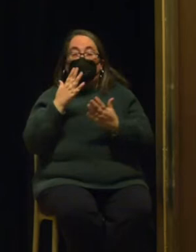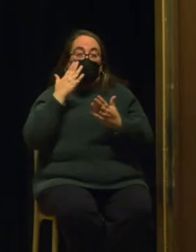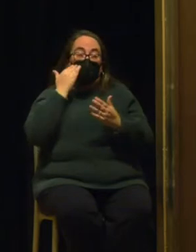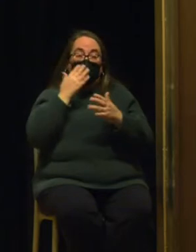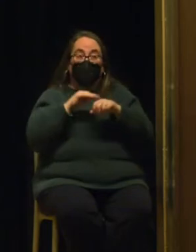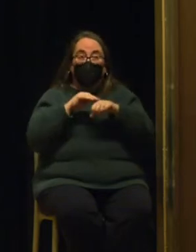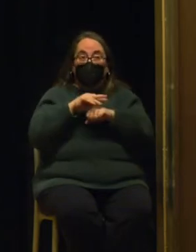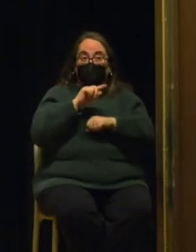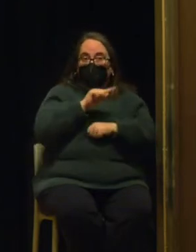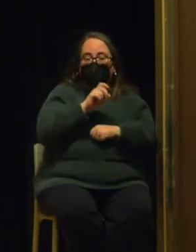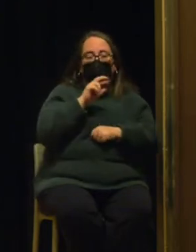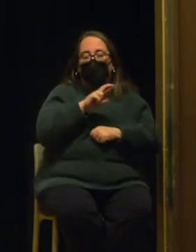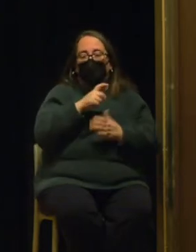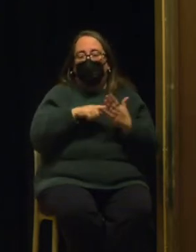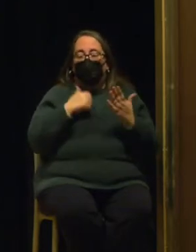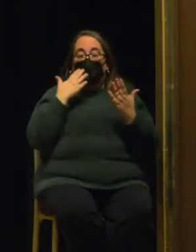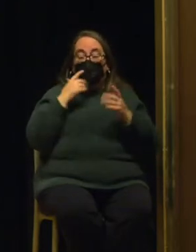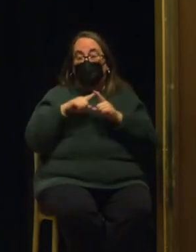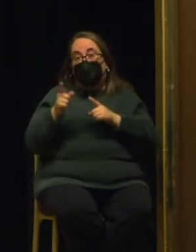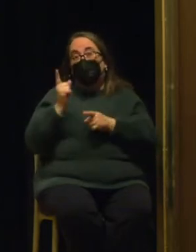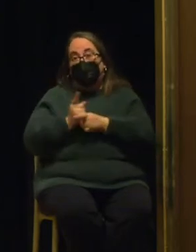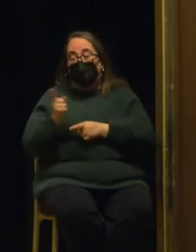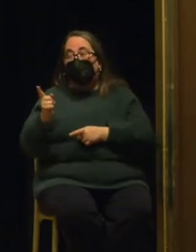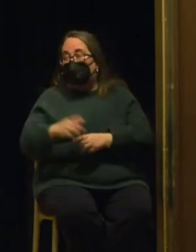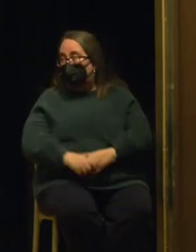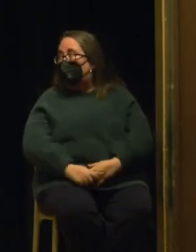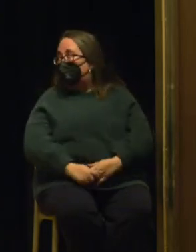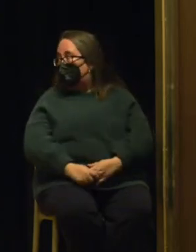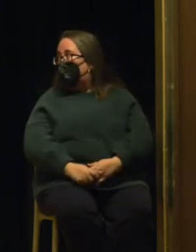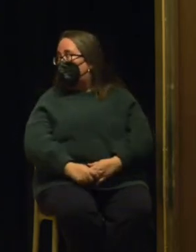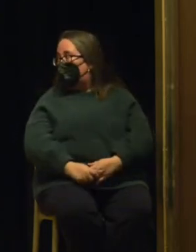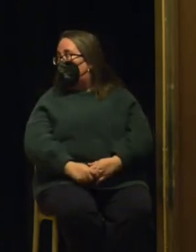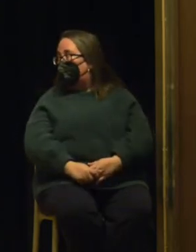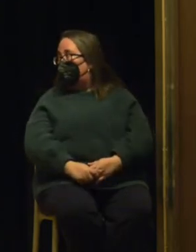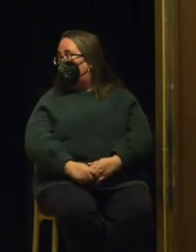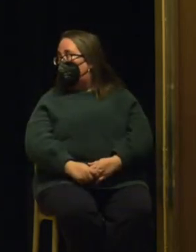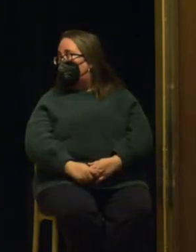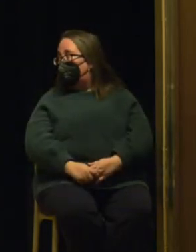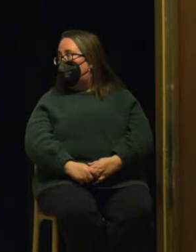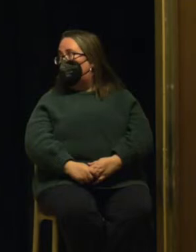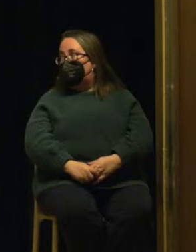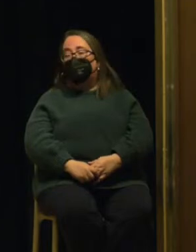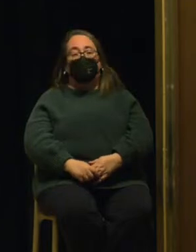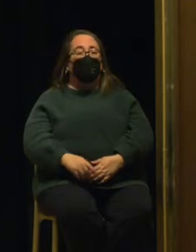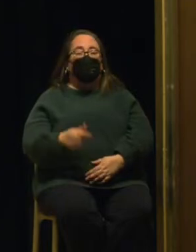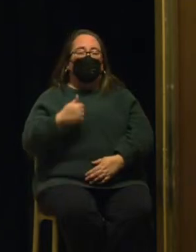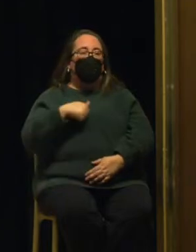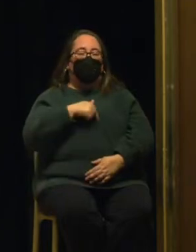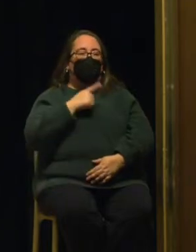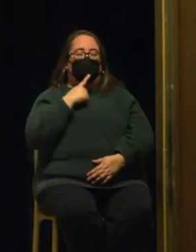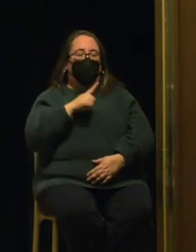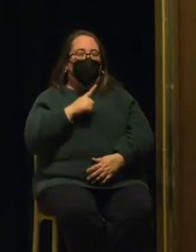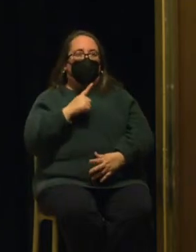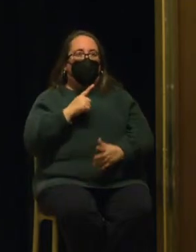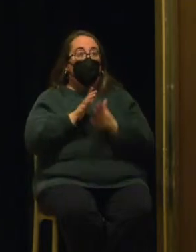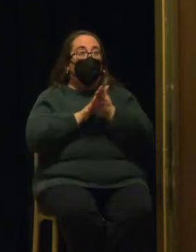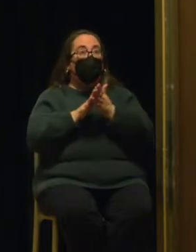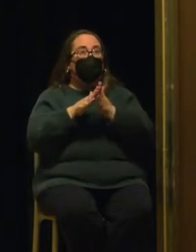about that or what, but you're right. I mean, as a management team, we were demotivated. You know,